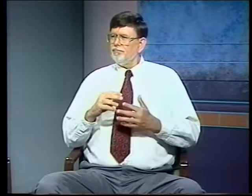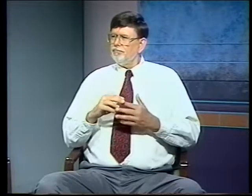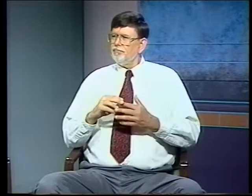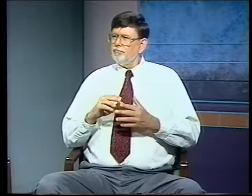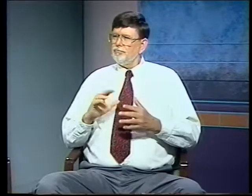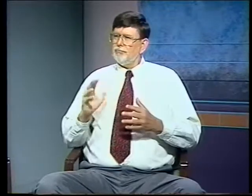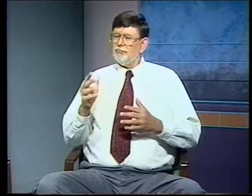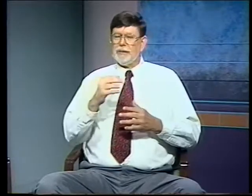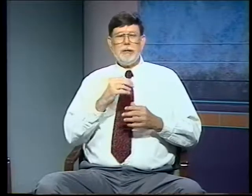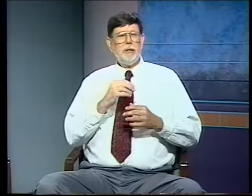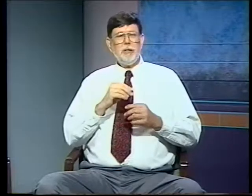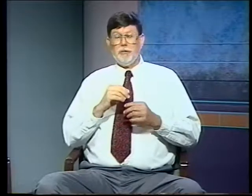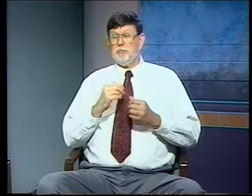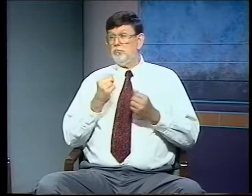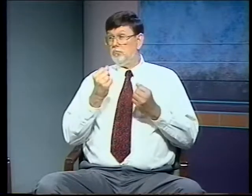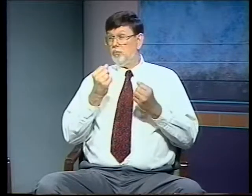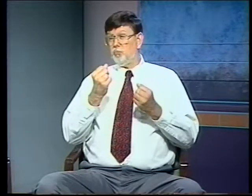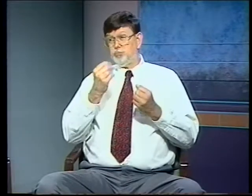might be called the religion.